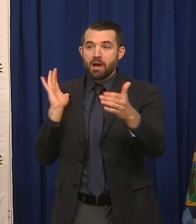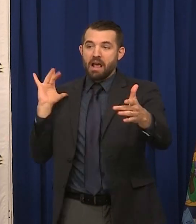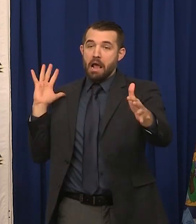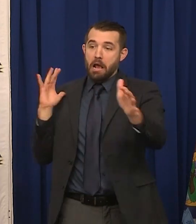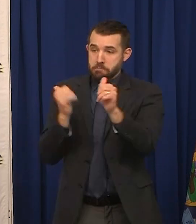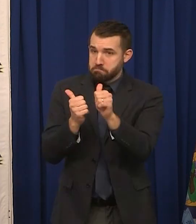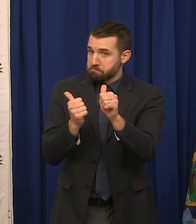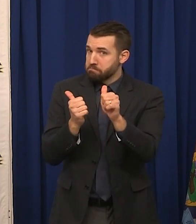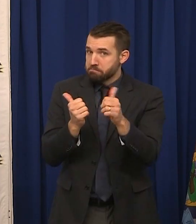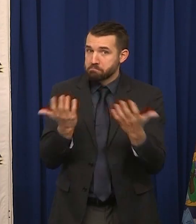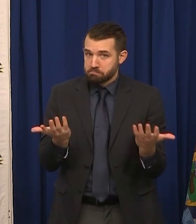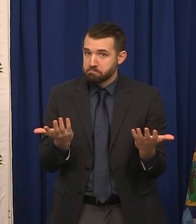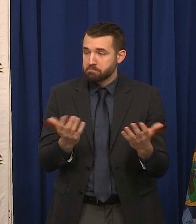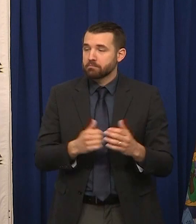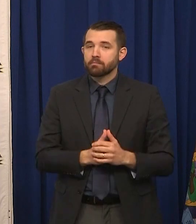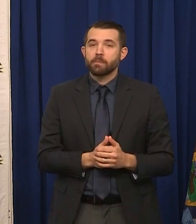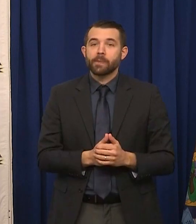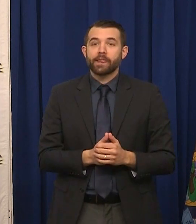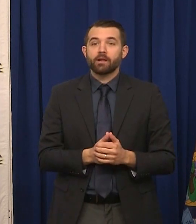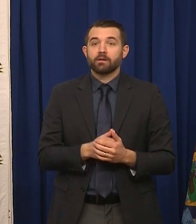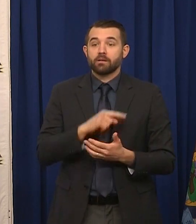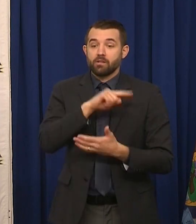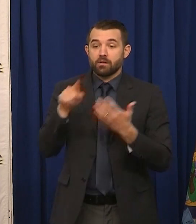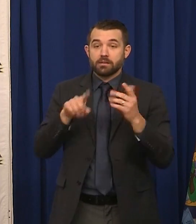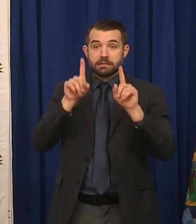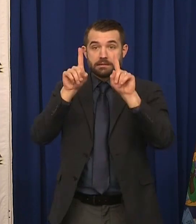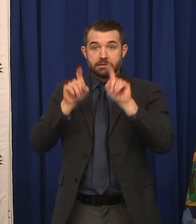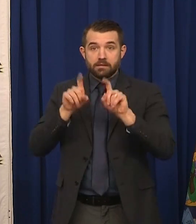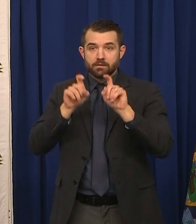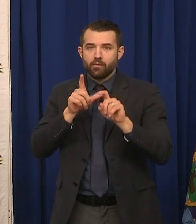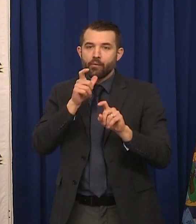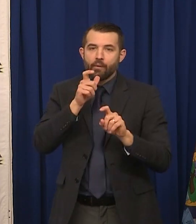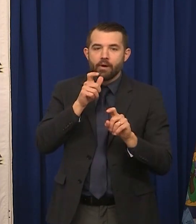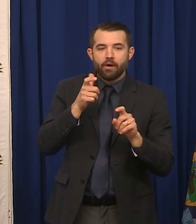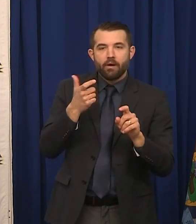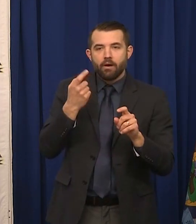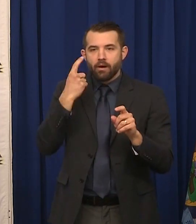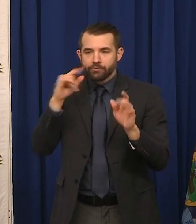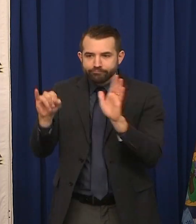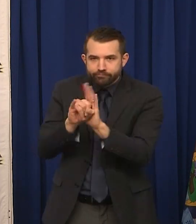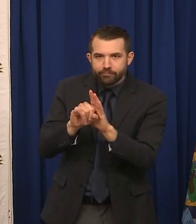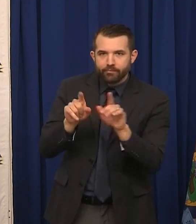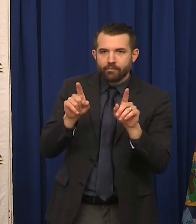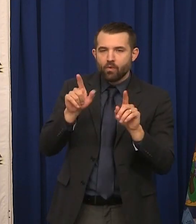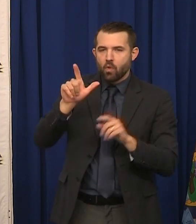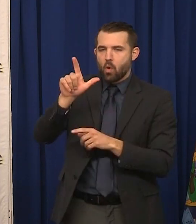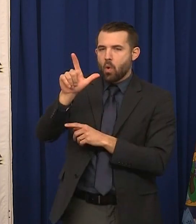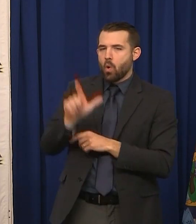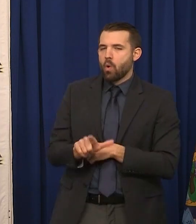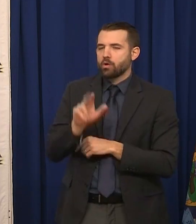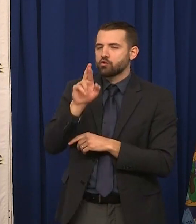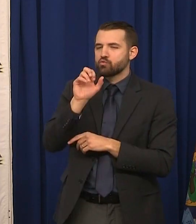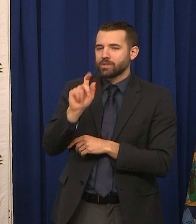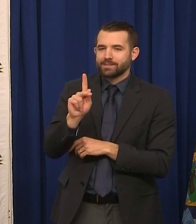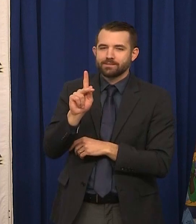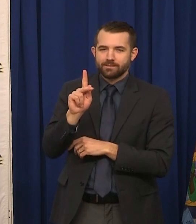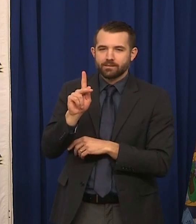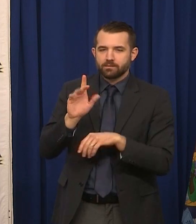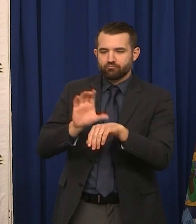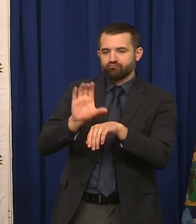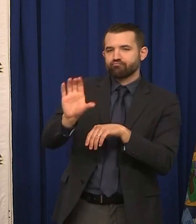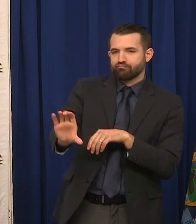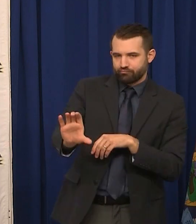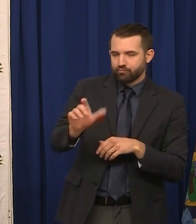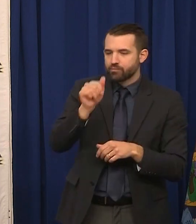category. As of right now, for individuals in the highest risk categories, that is to